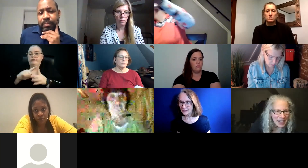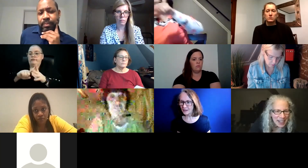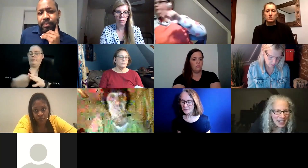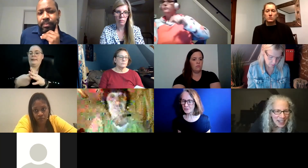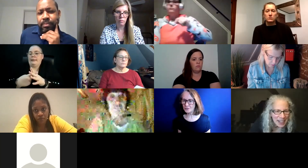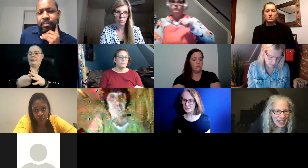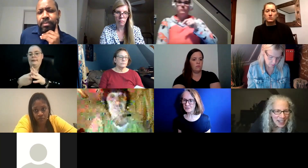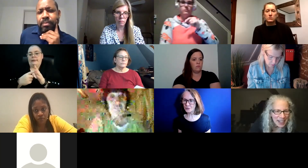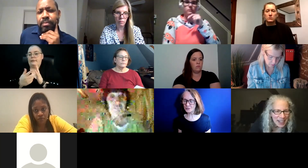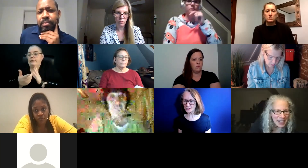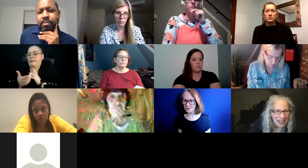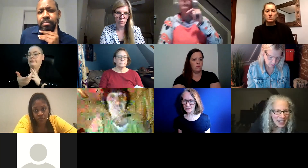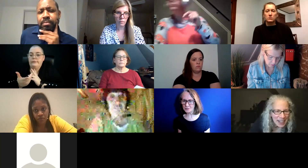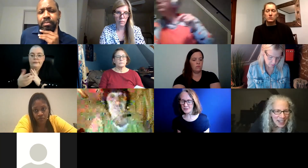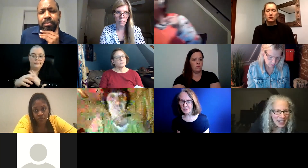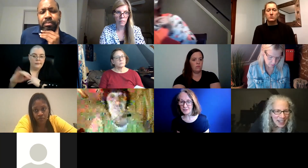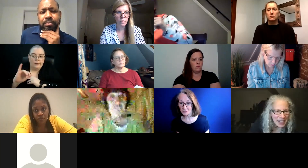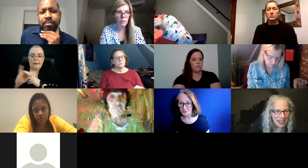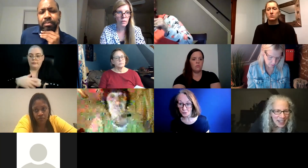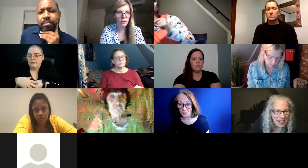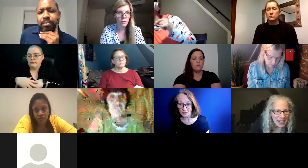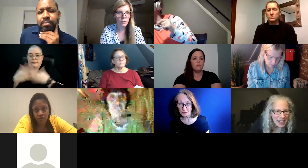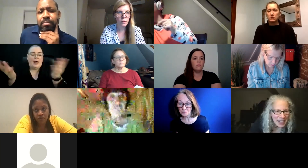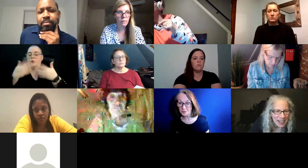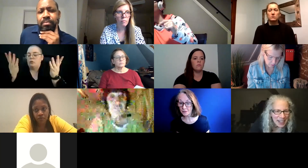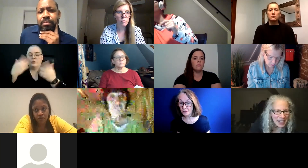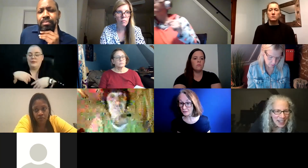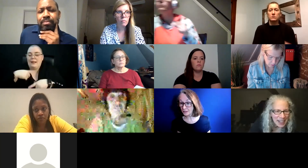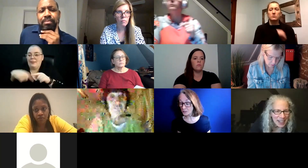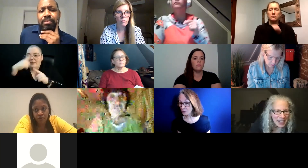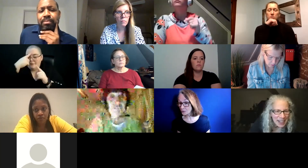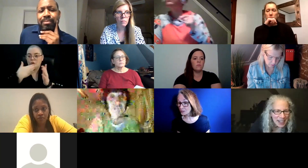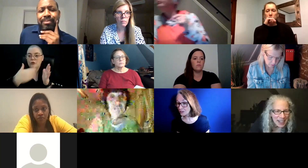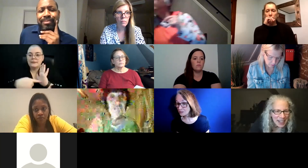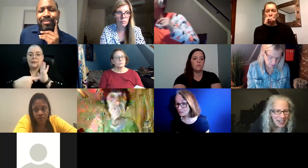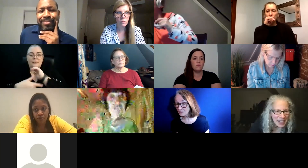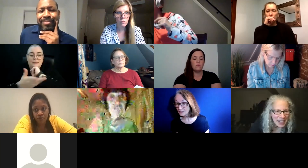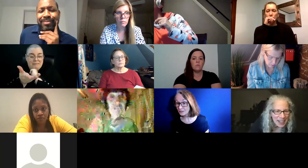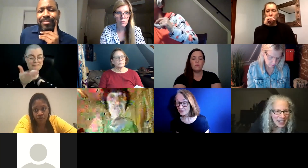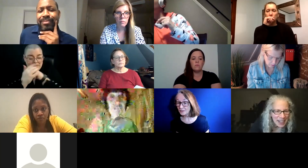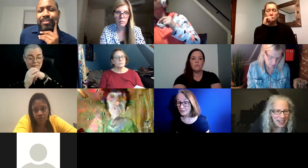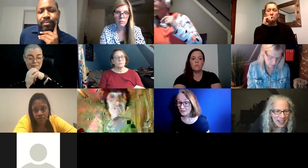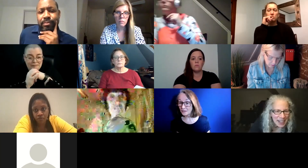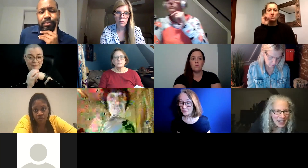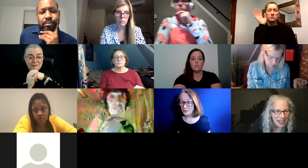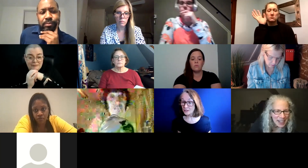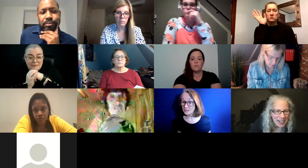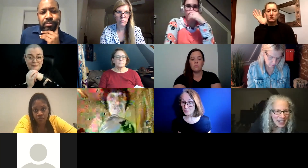I'm curious if folks here have something they'd like to start with, something like that, like to prioritize, or any